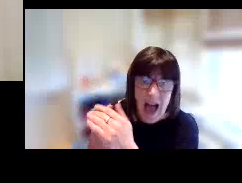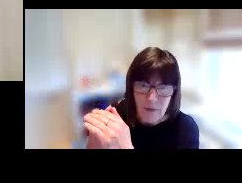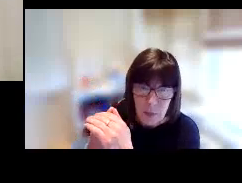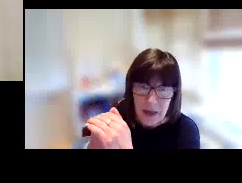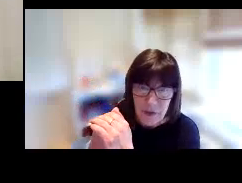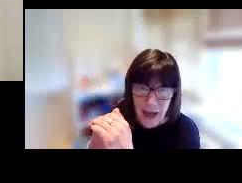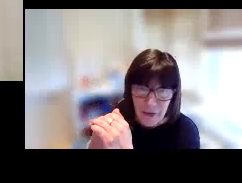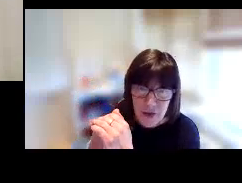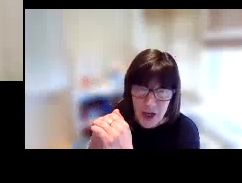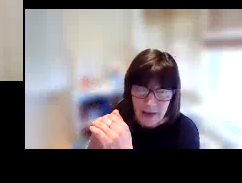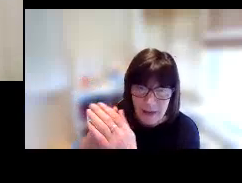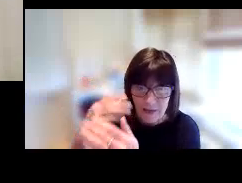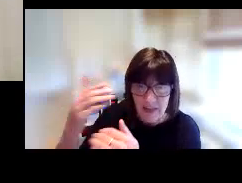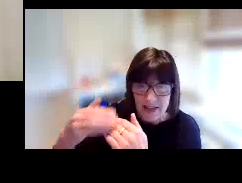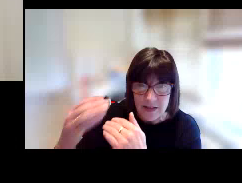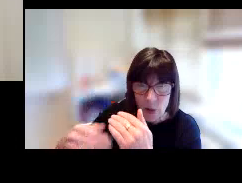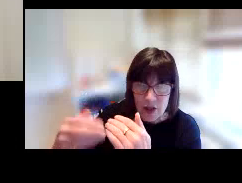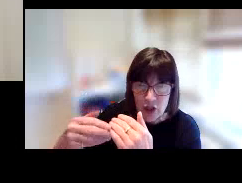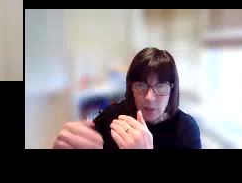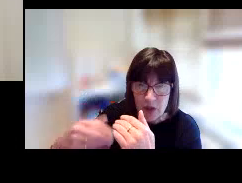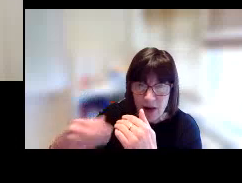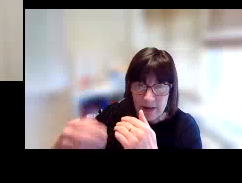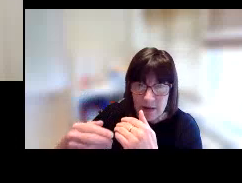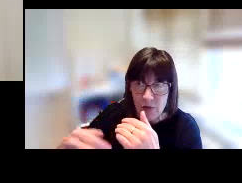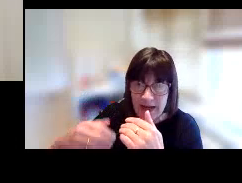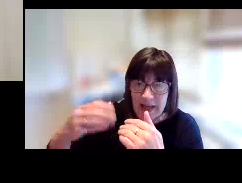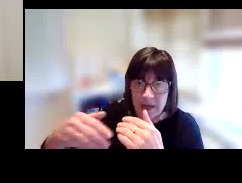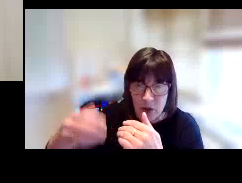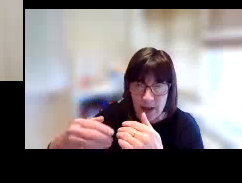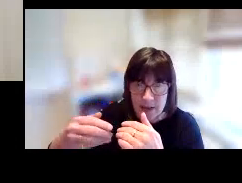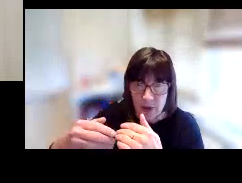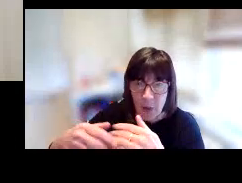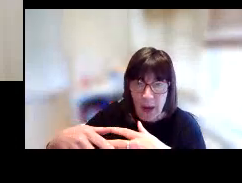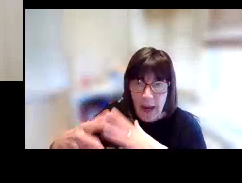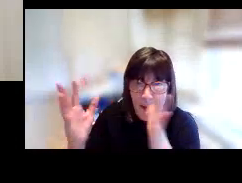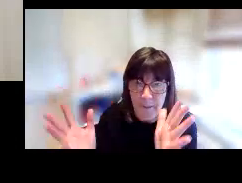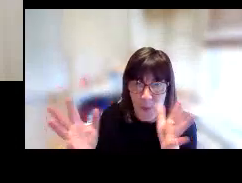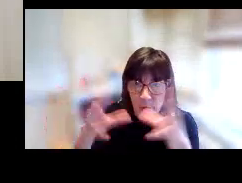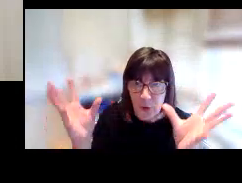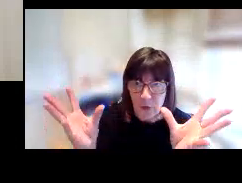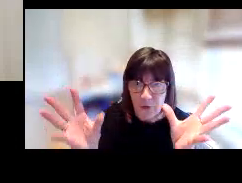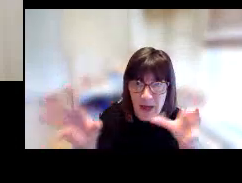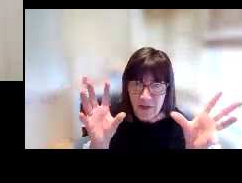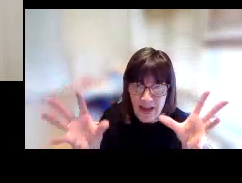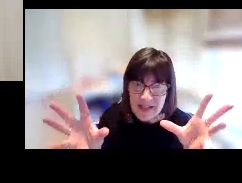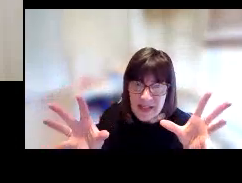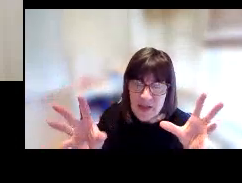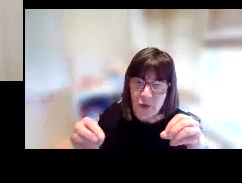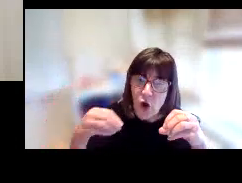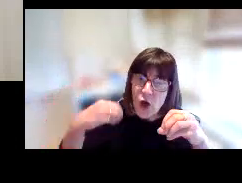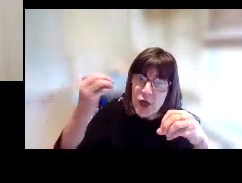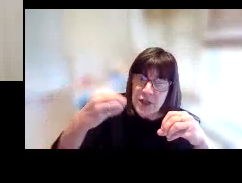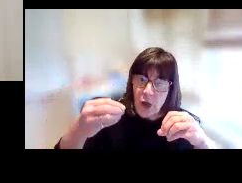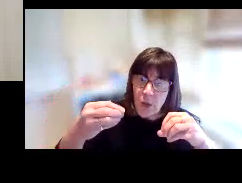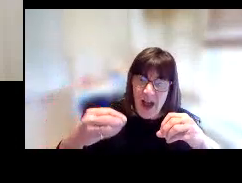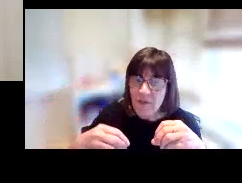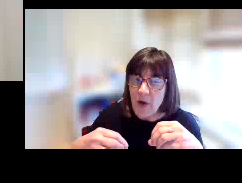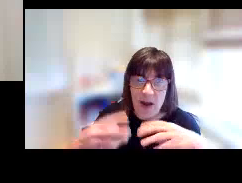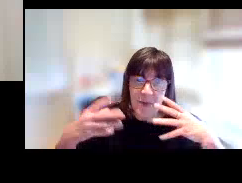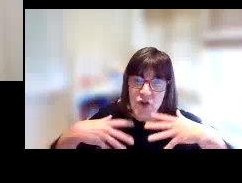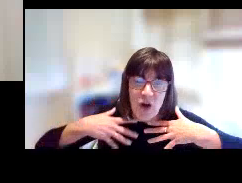say, have you been for your health check? That's the question we're trying to raise and trying to improve kind of access for.